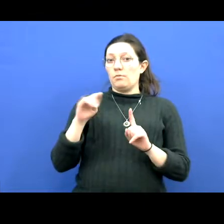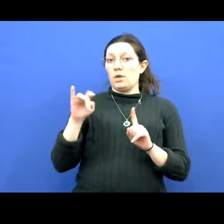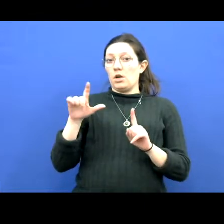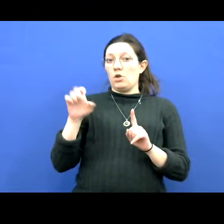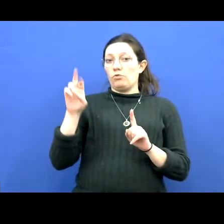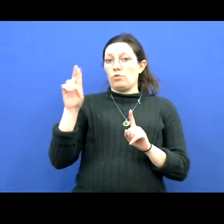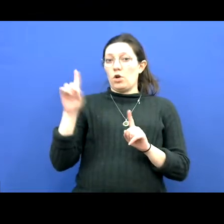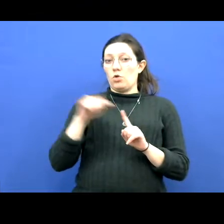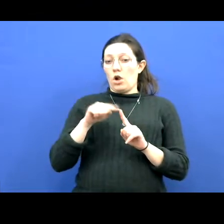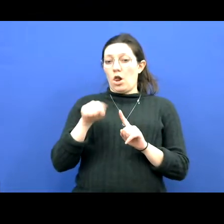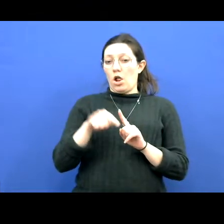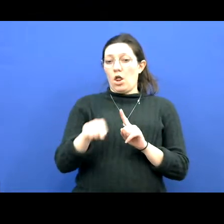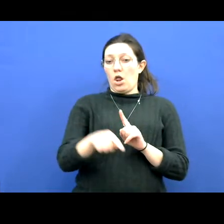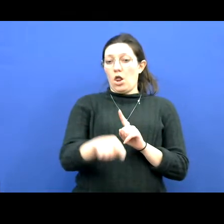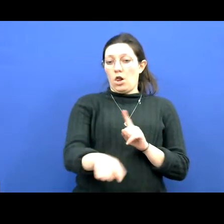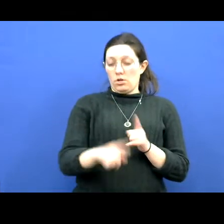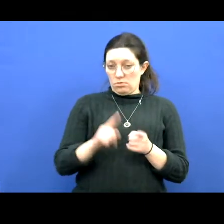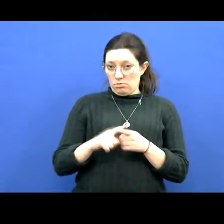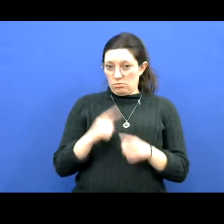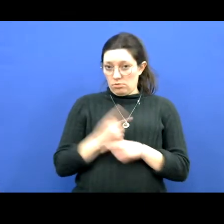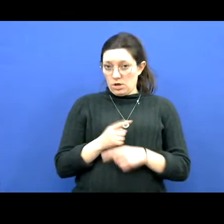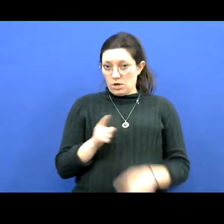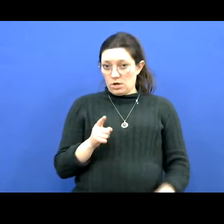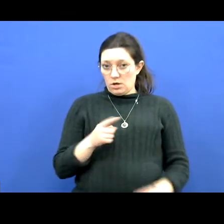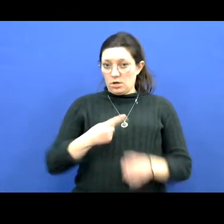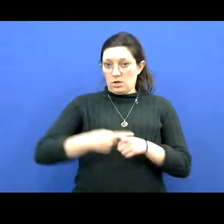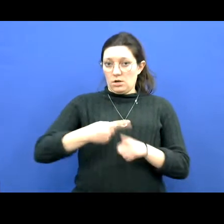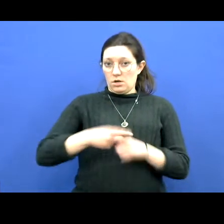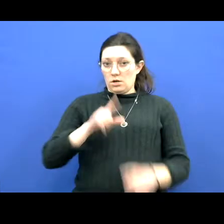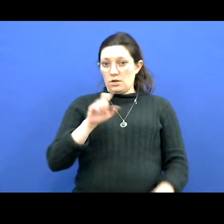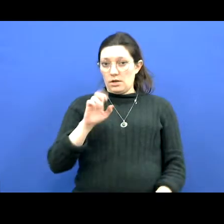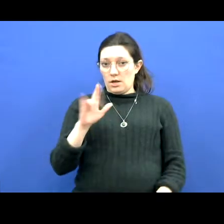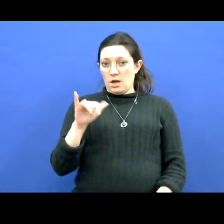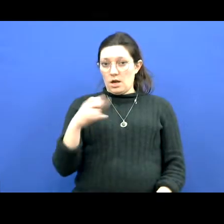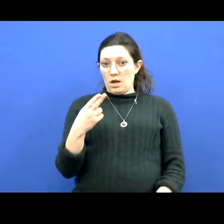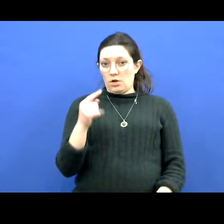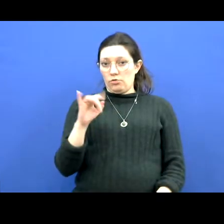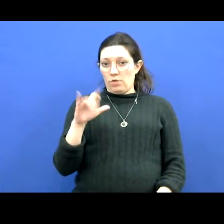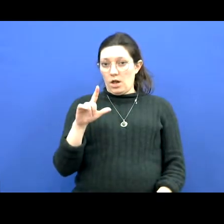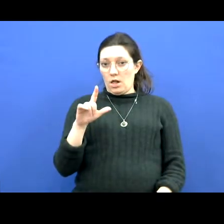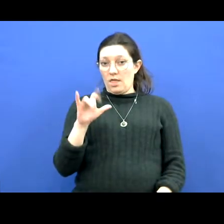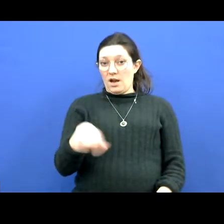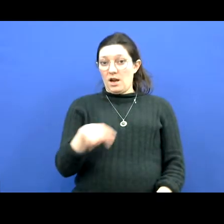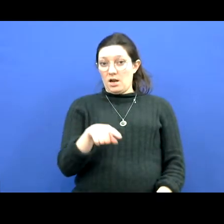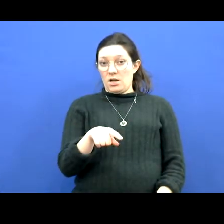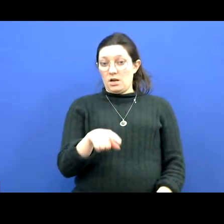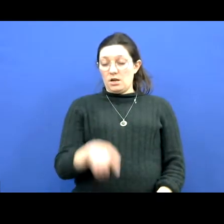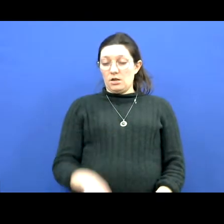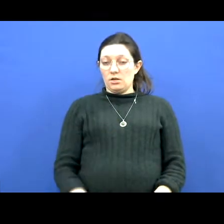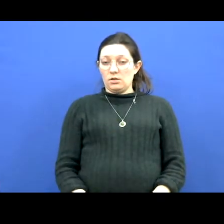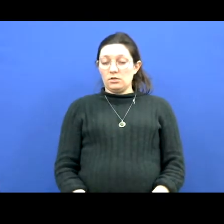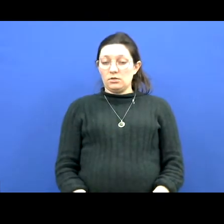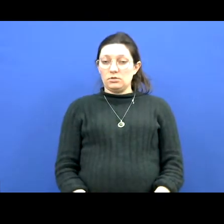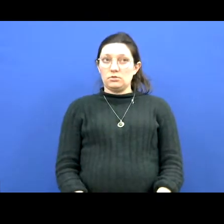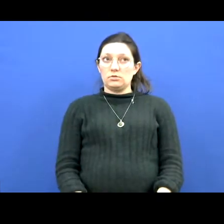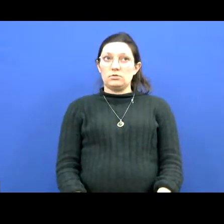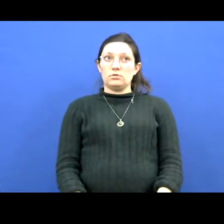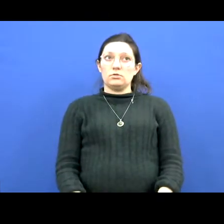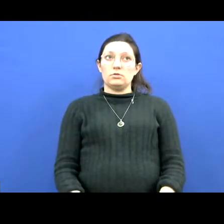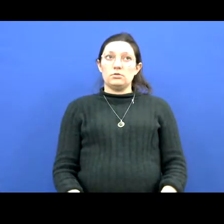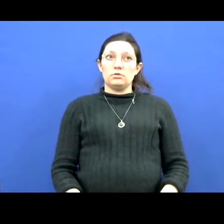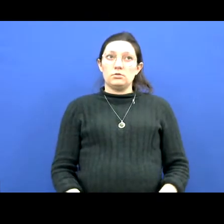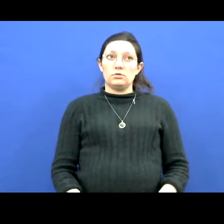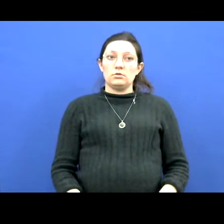the thruway down to the Lehigh Trail that was acquired by the town in